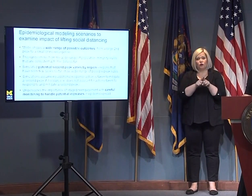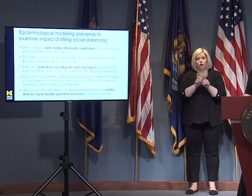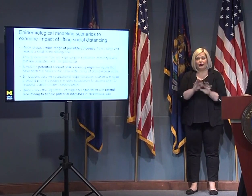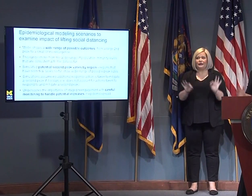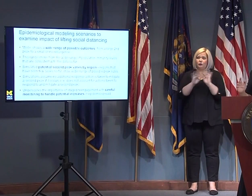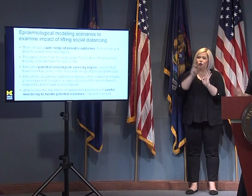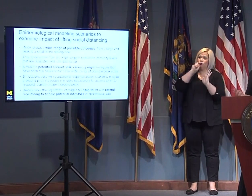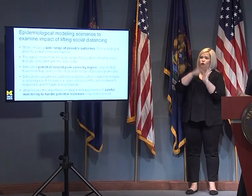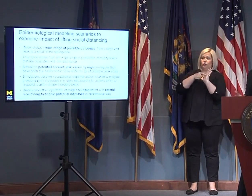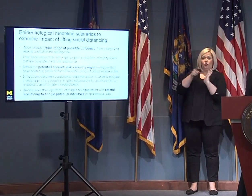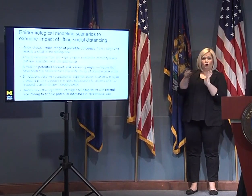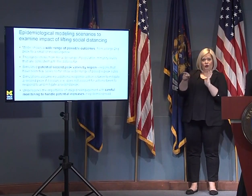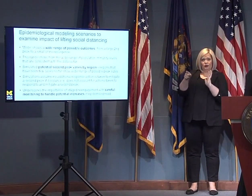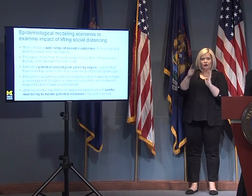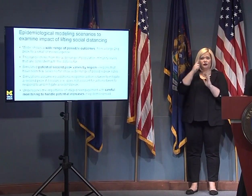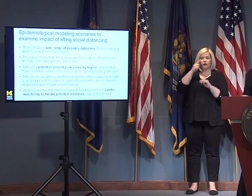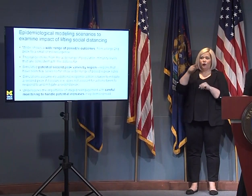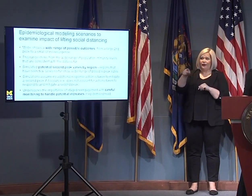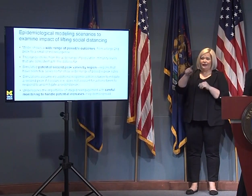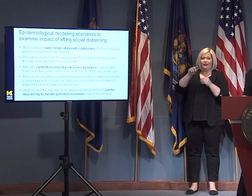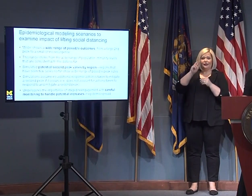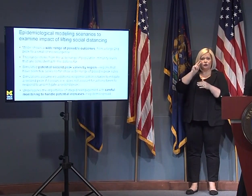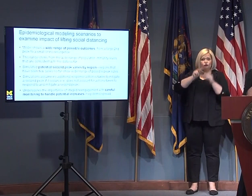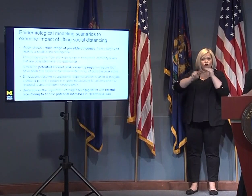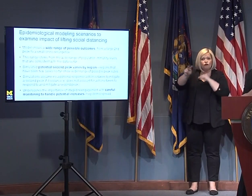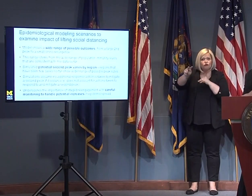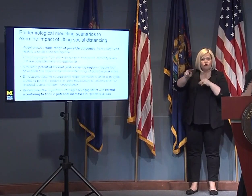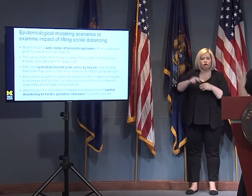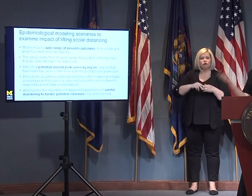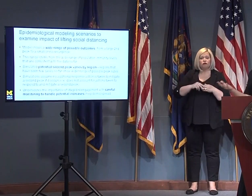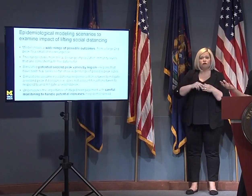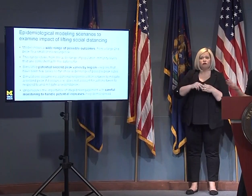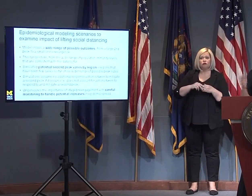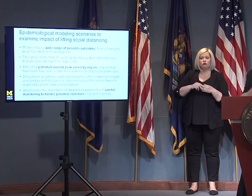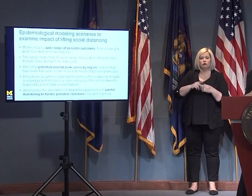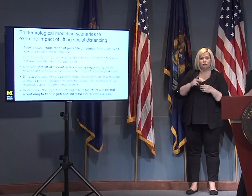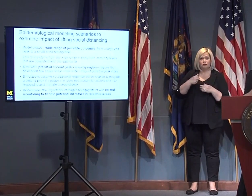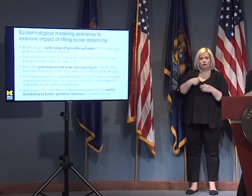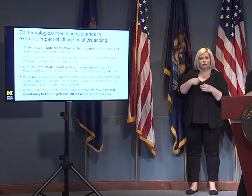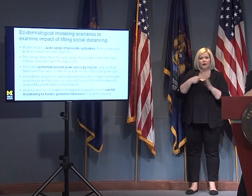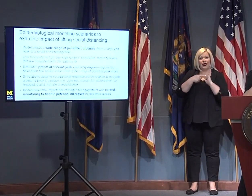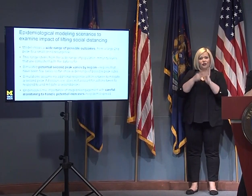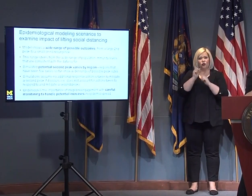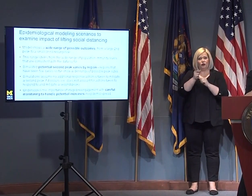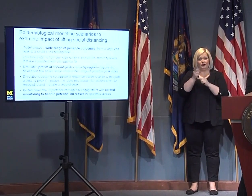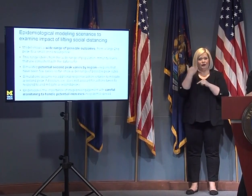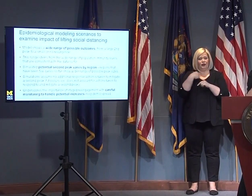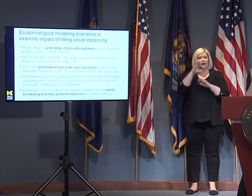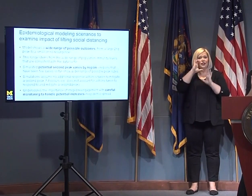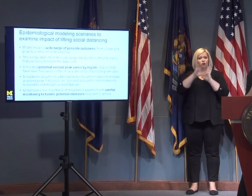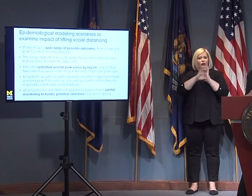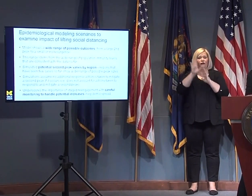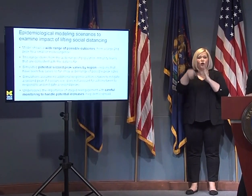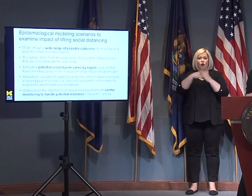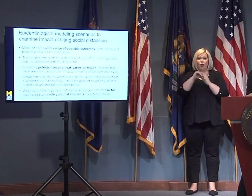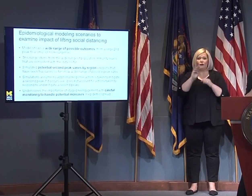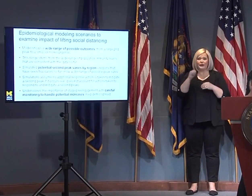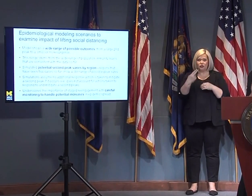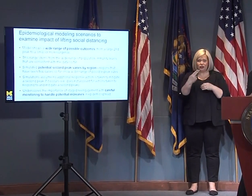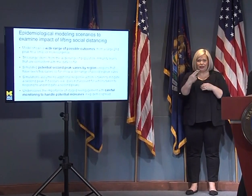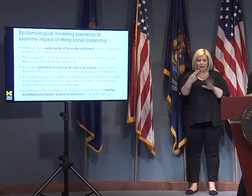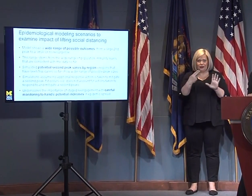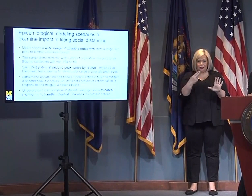note for these simulations that while I showed a moment ago, I showed the graphic for all of Michigan,